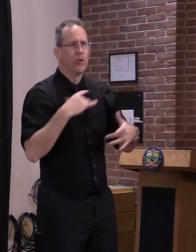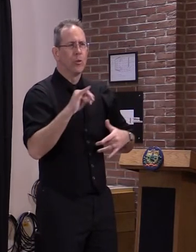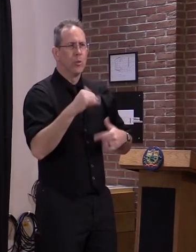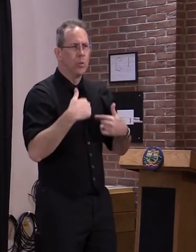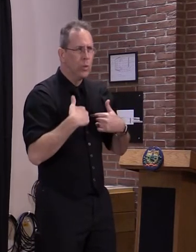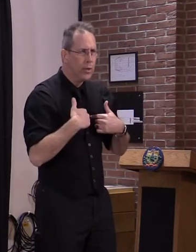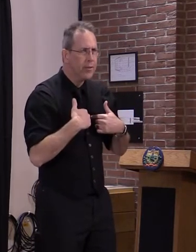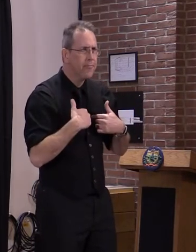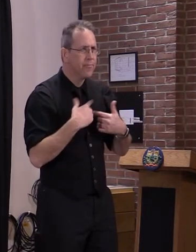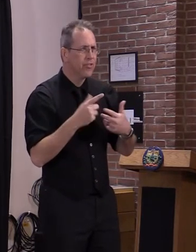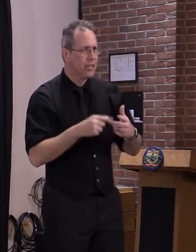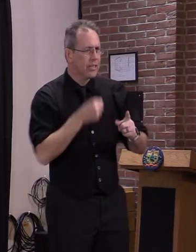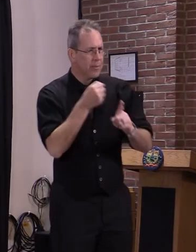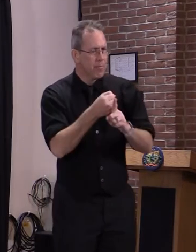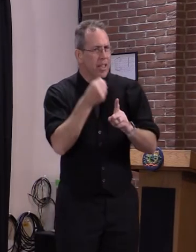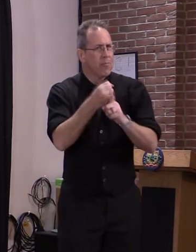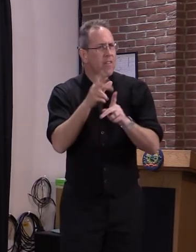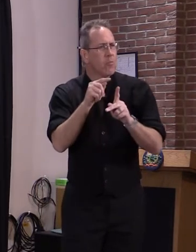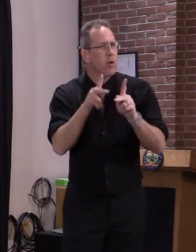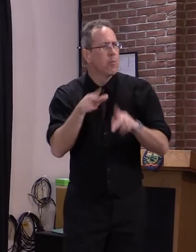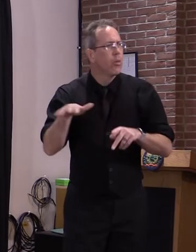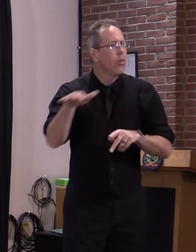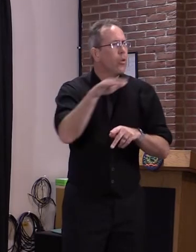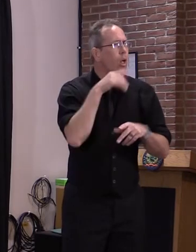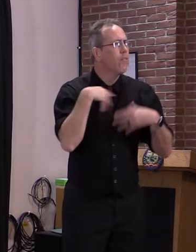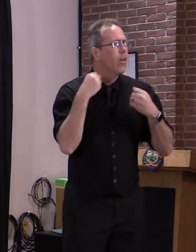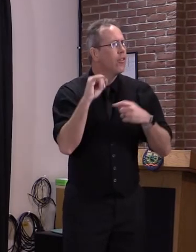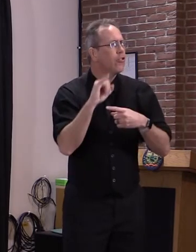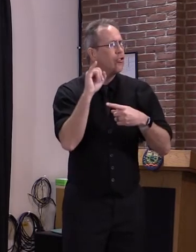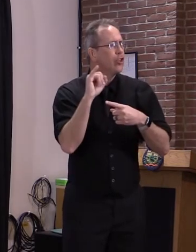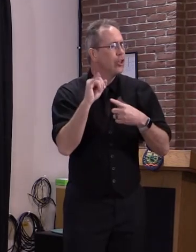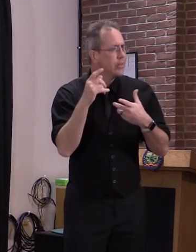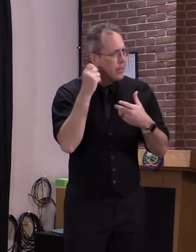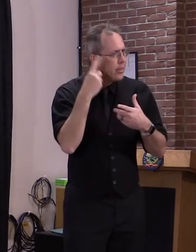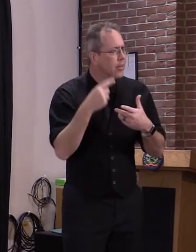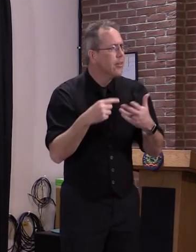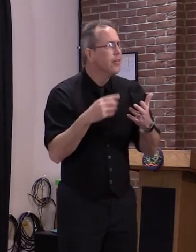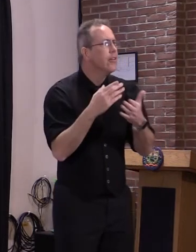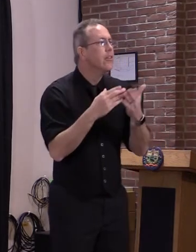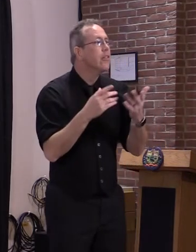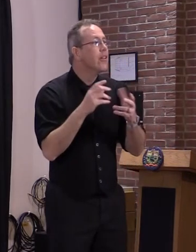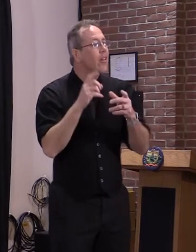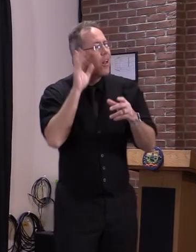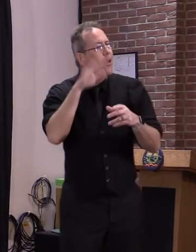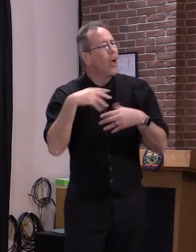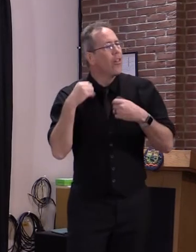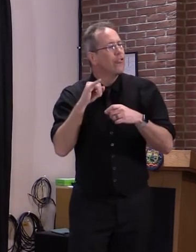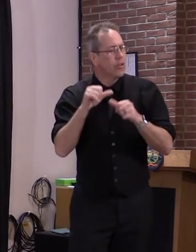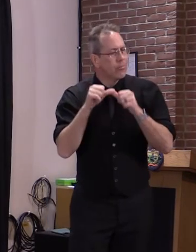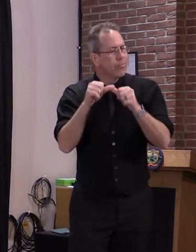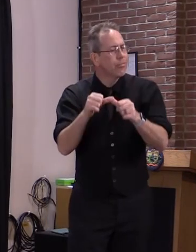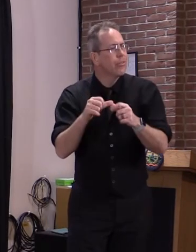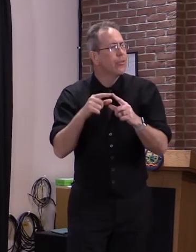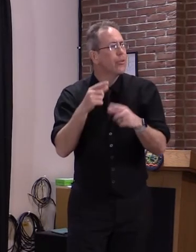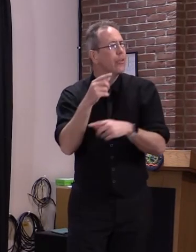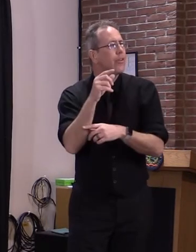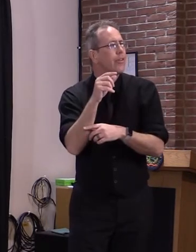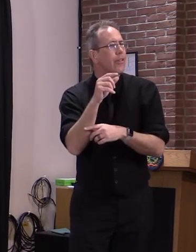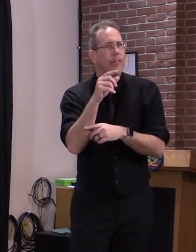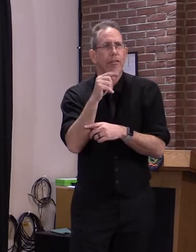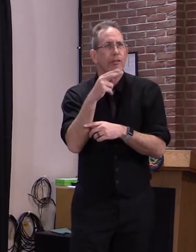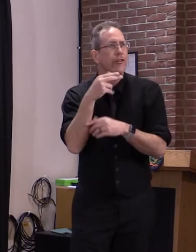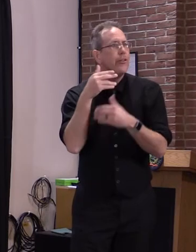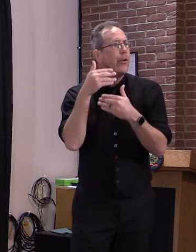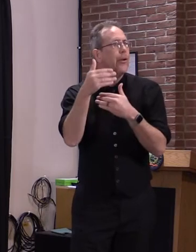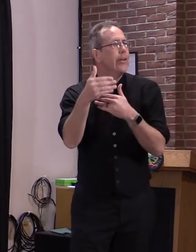on Vermonters now, even though the contract doesn't end till the end of the month. There's a great deal of anxiety about what this